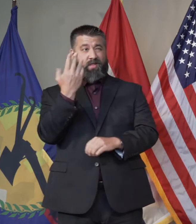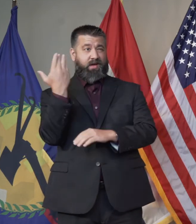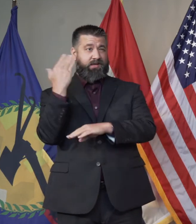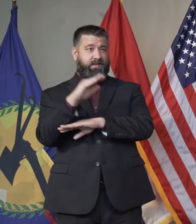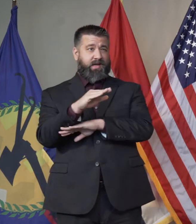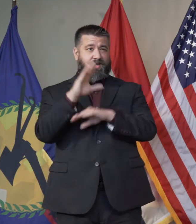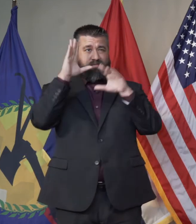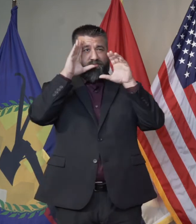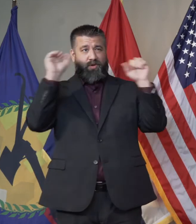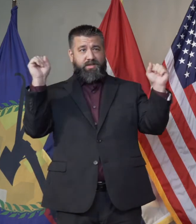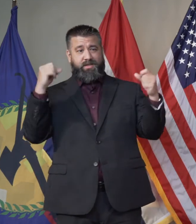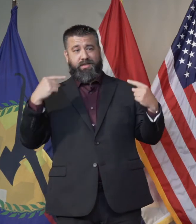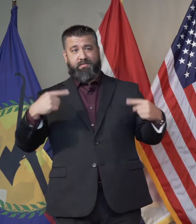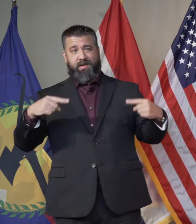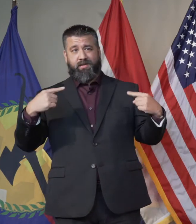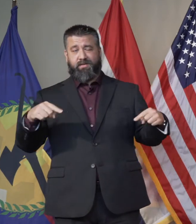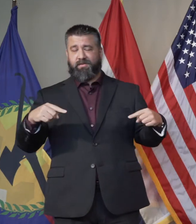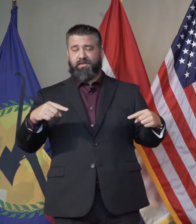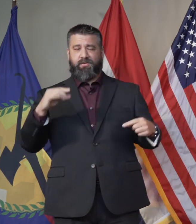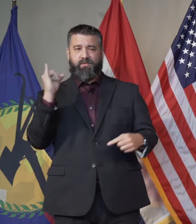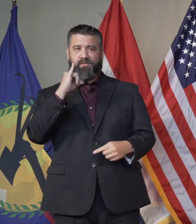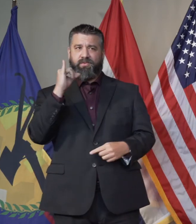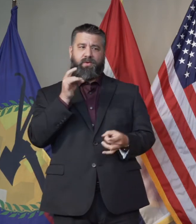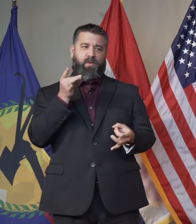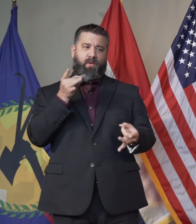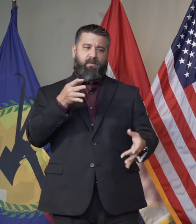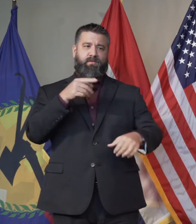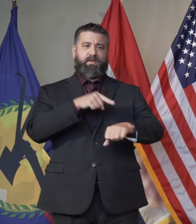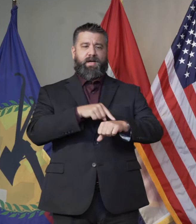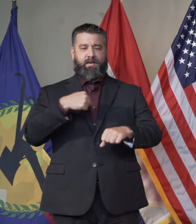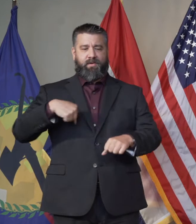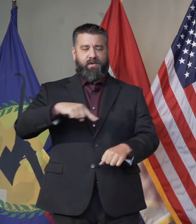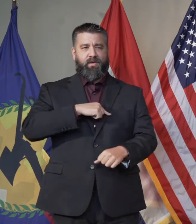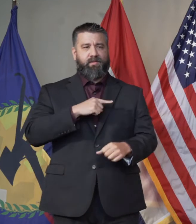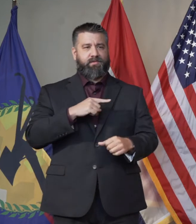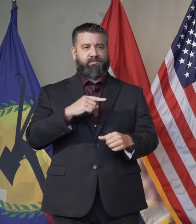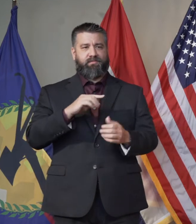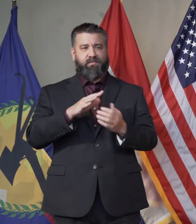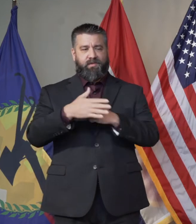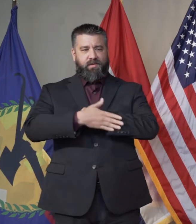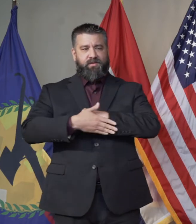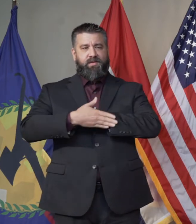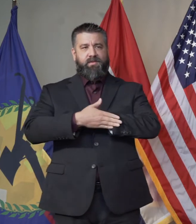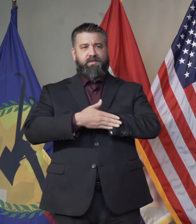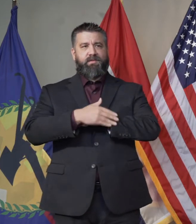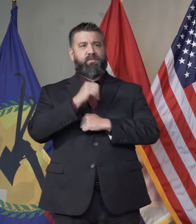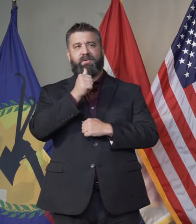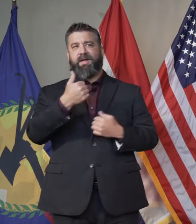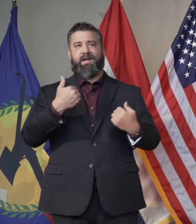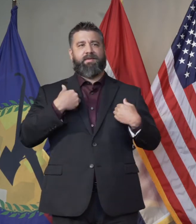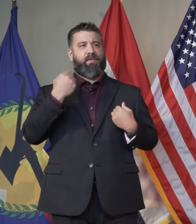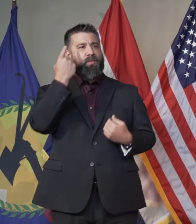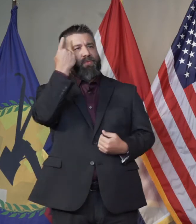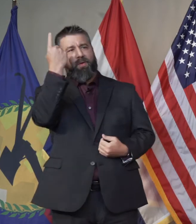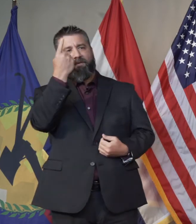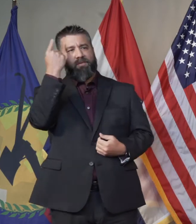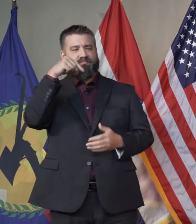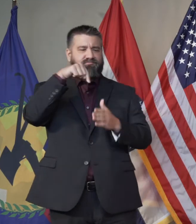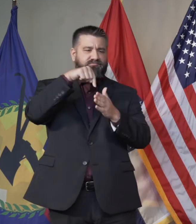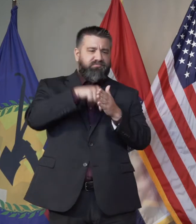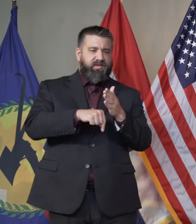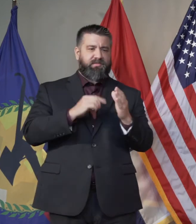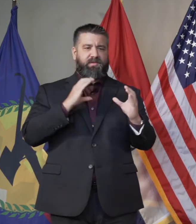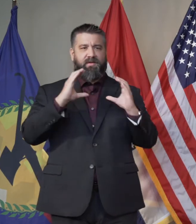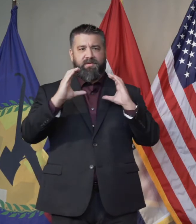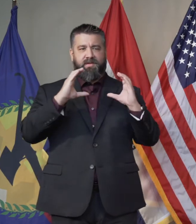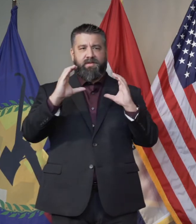night, this is a terrible time in our country. We are not having thoughtful conversations. We